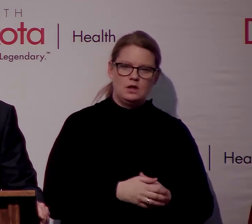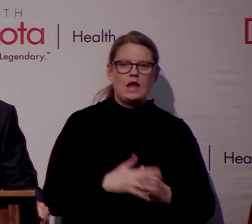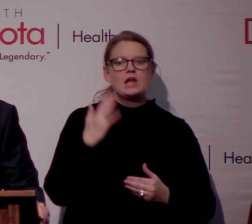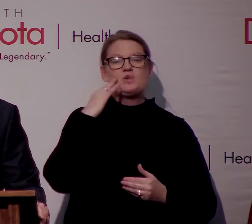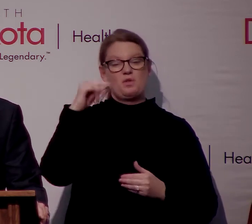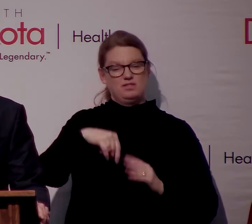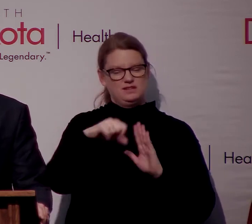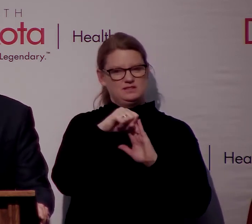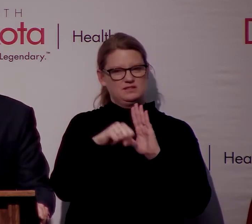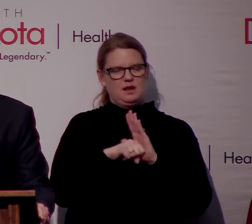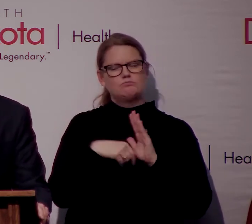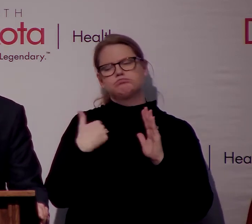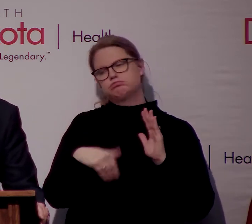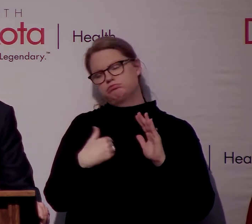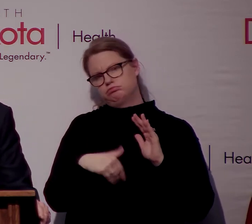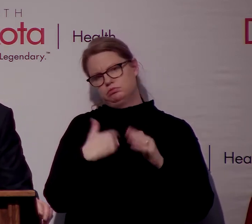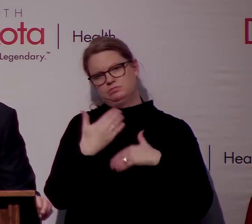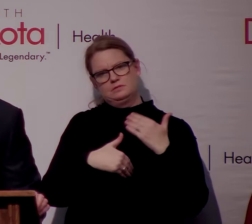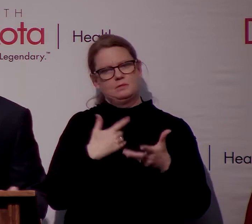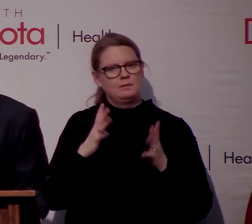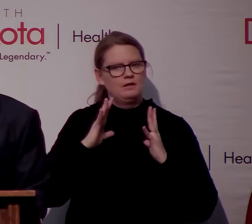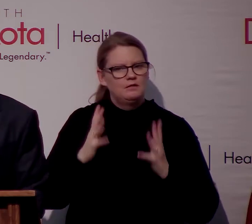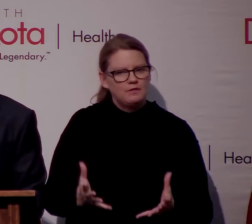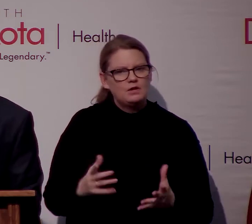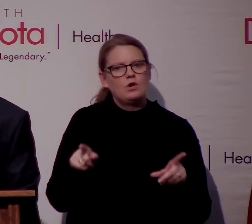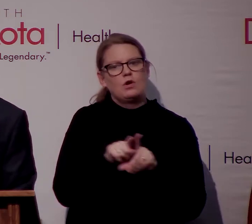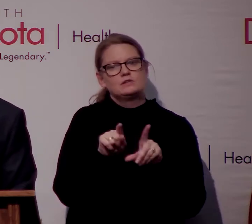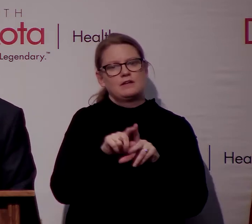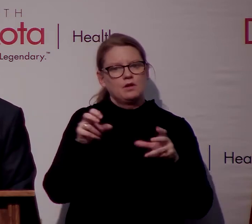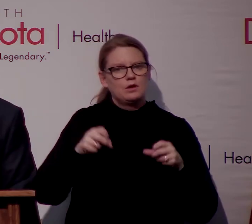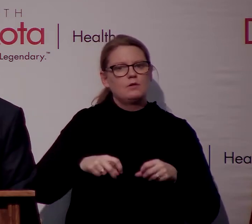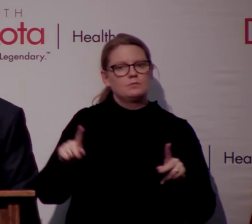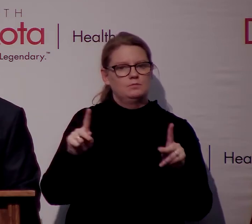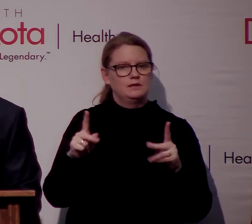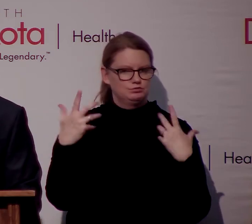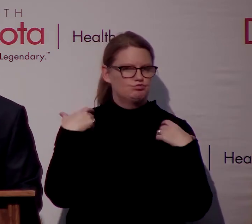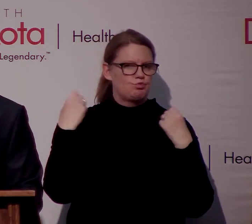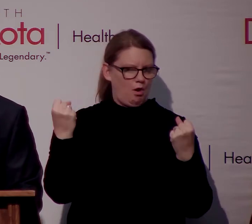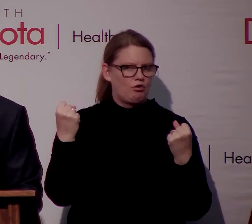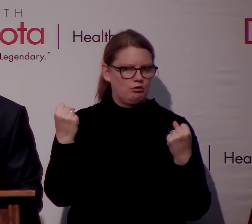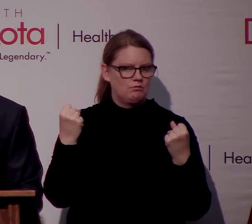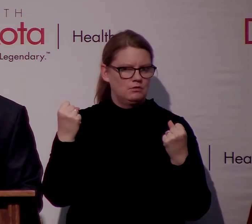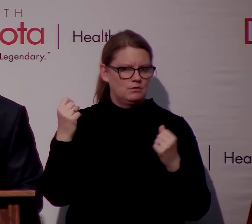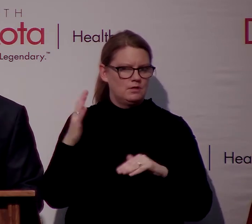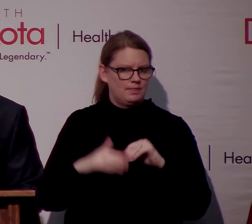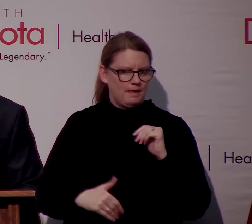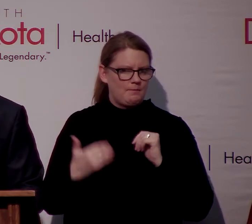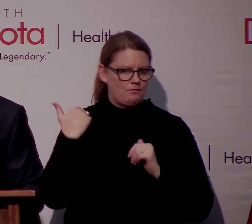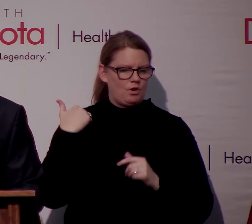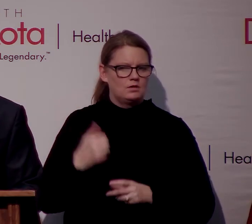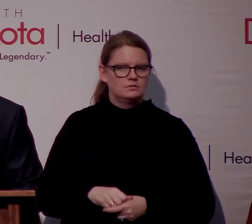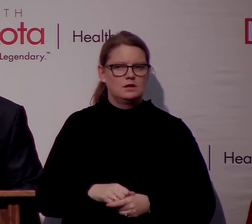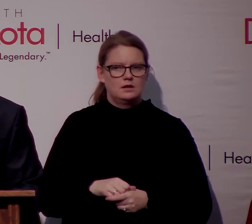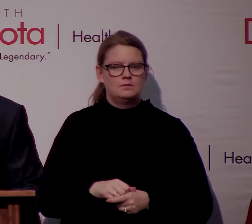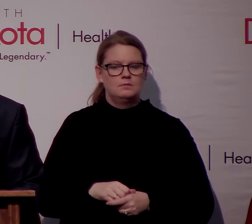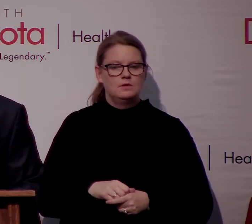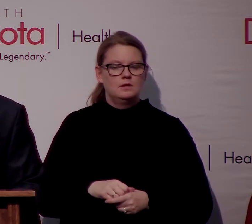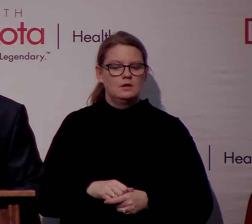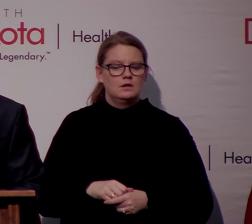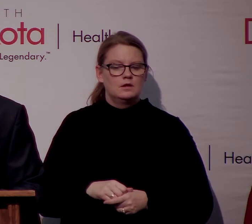come through this thing, and potentially we have an opportunity to come through this even stronger than before. But I would just say again, as